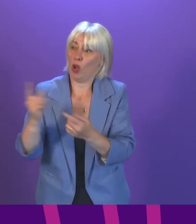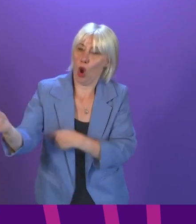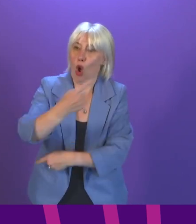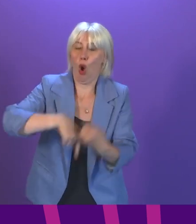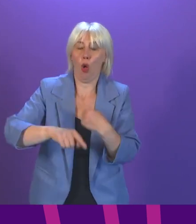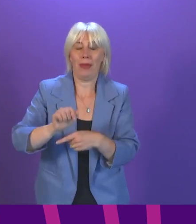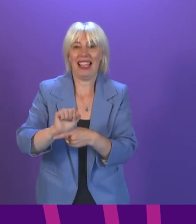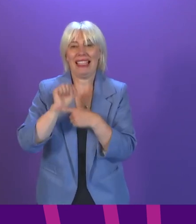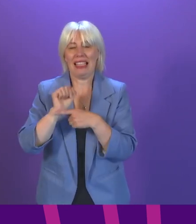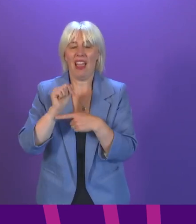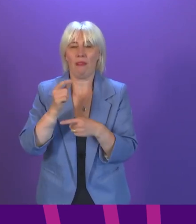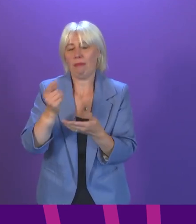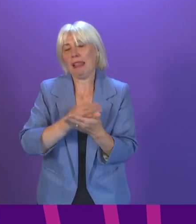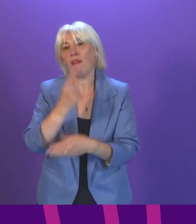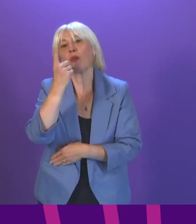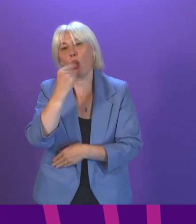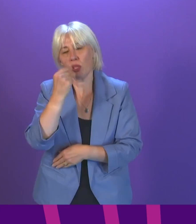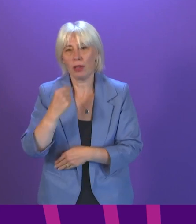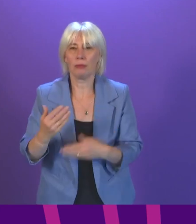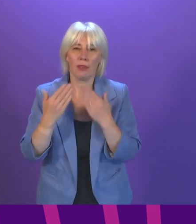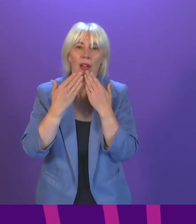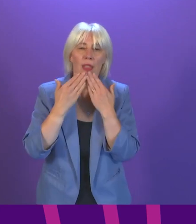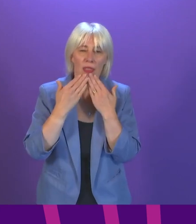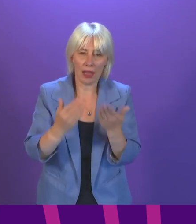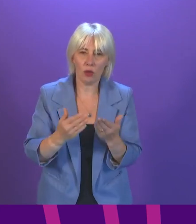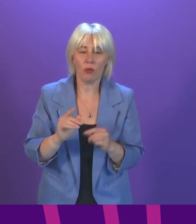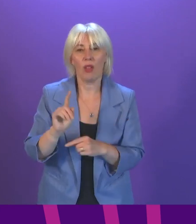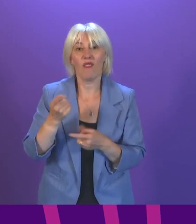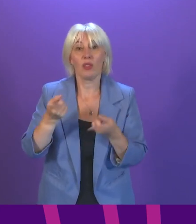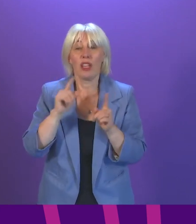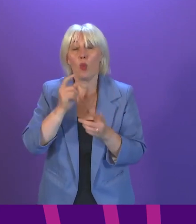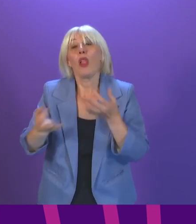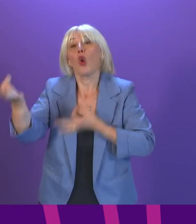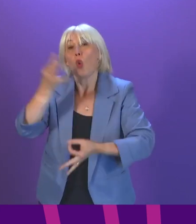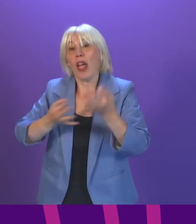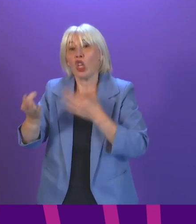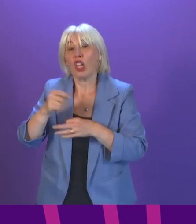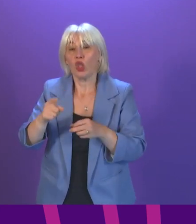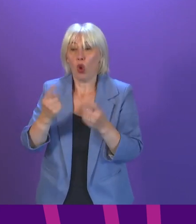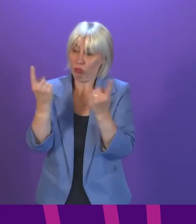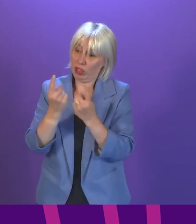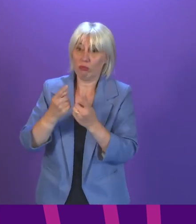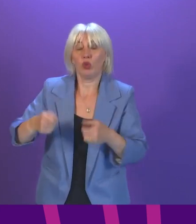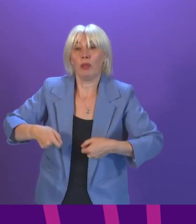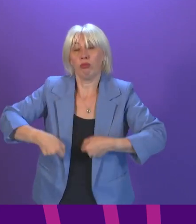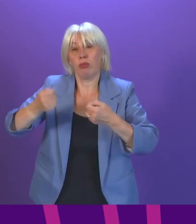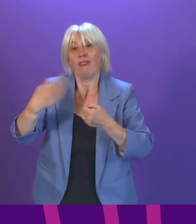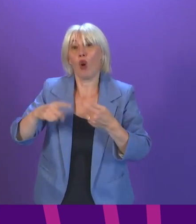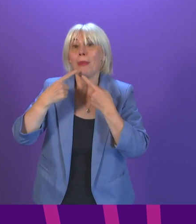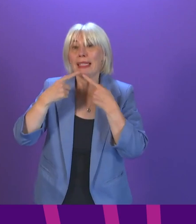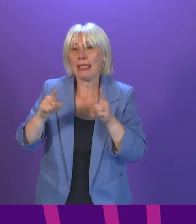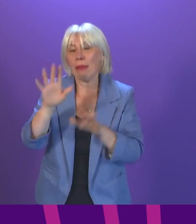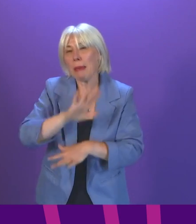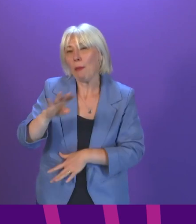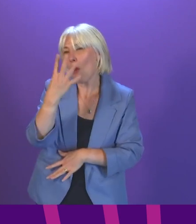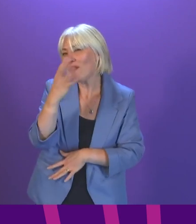as possible. Thank you. The First Minister will now take questions on the issues raised in her statement. I intend to allow